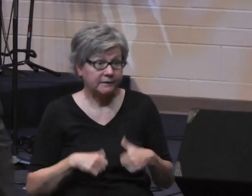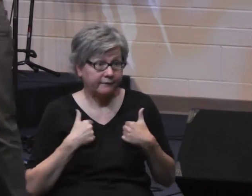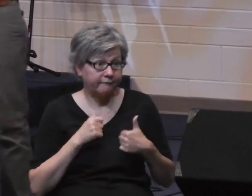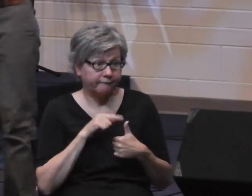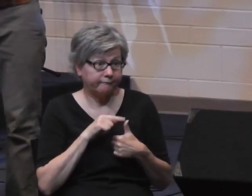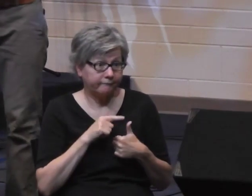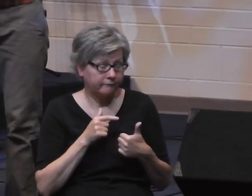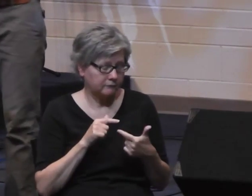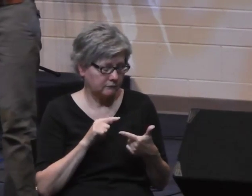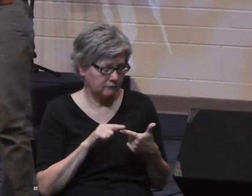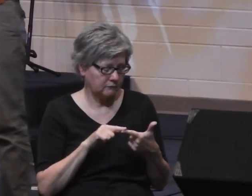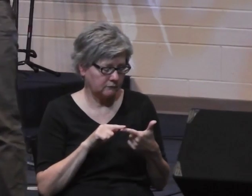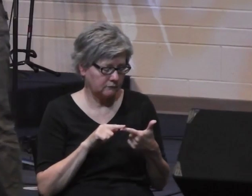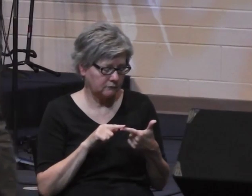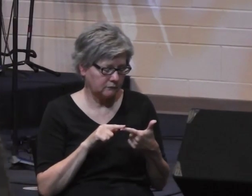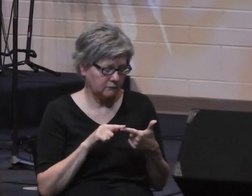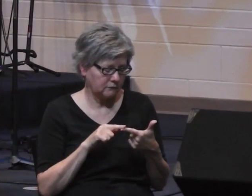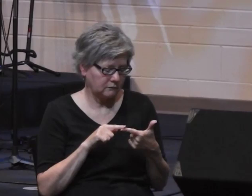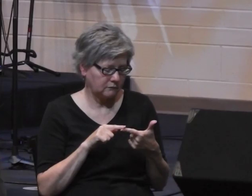Second,